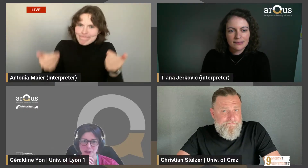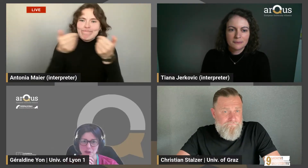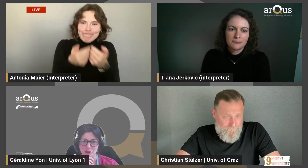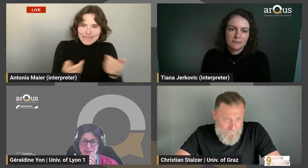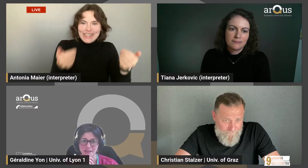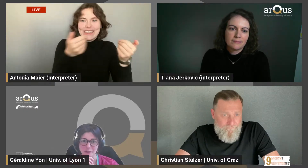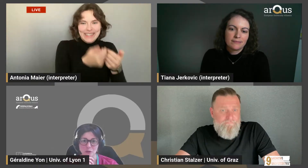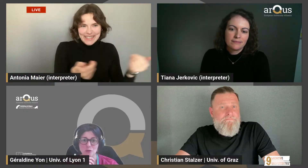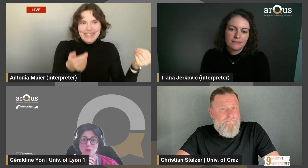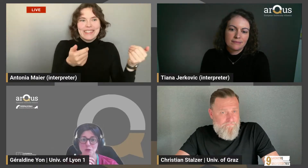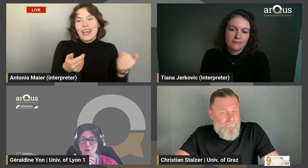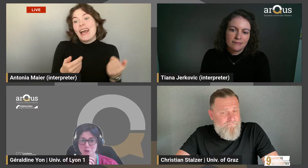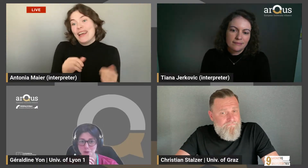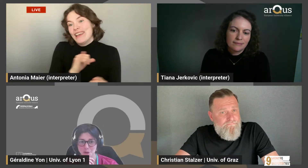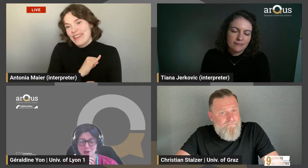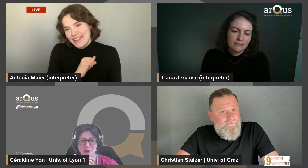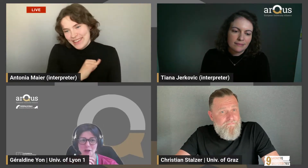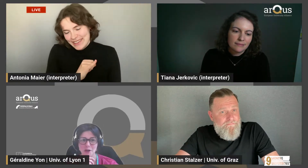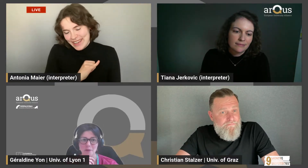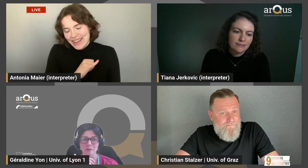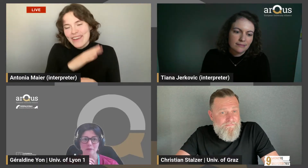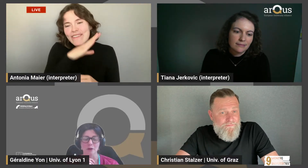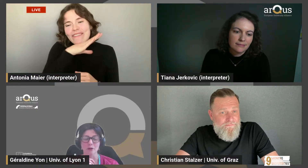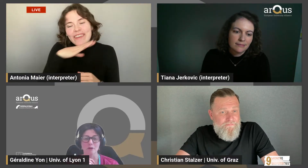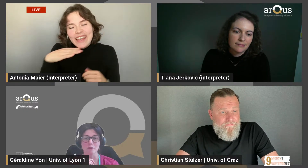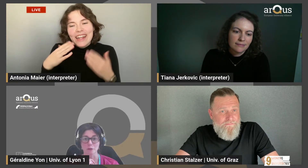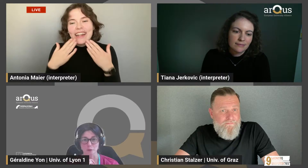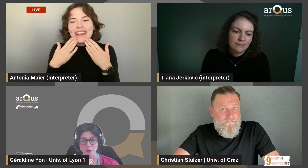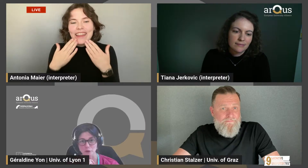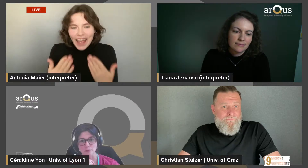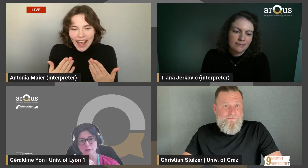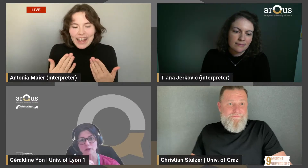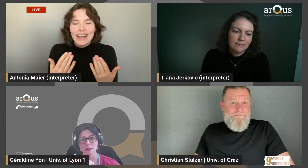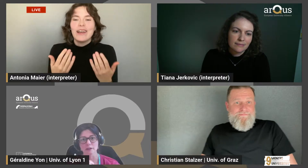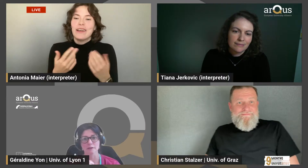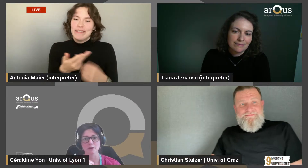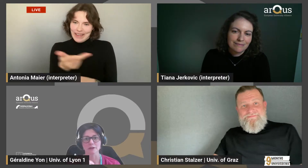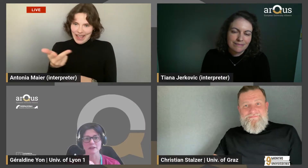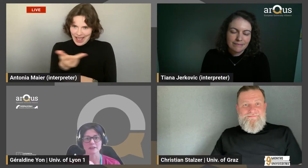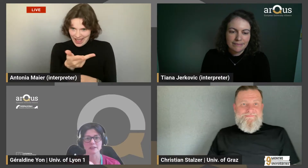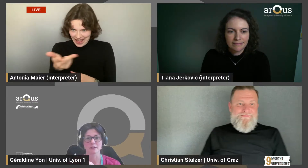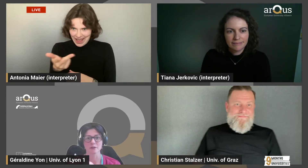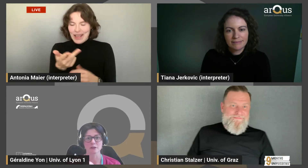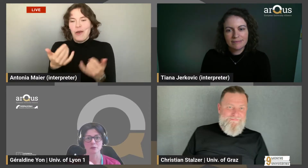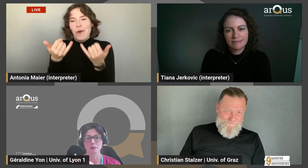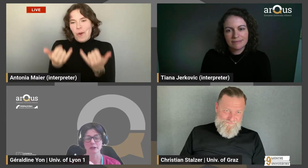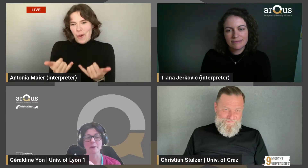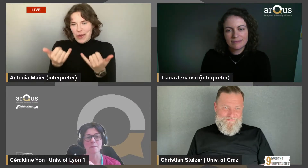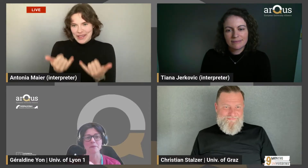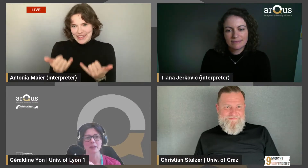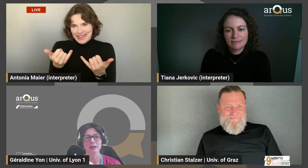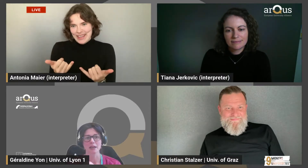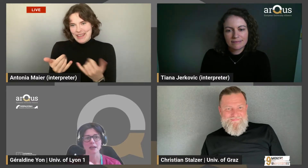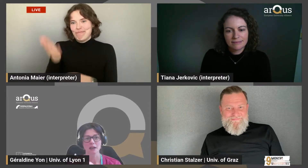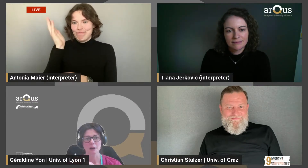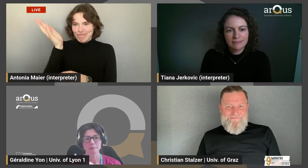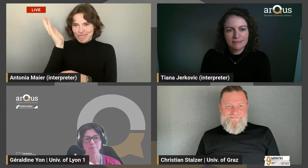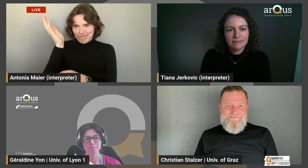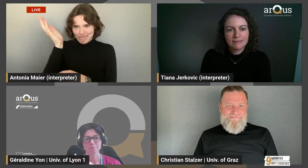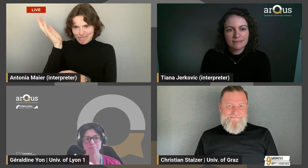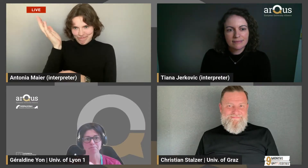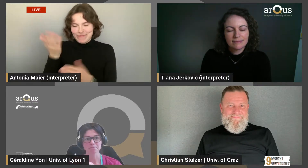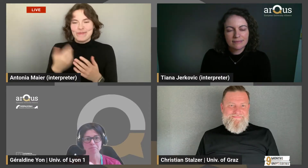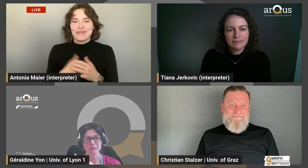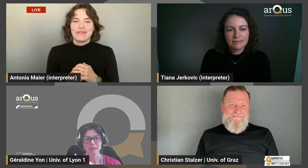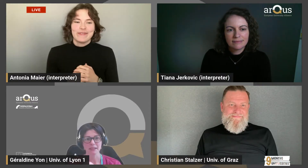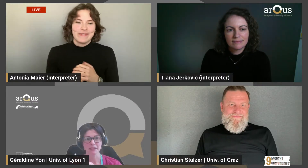very, very interesting. Thank you so much for the three of you for this webinar.